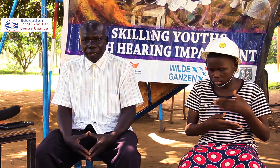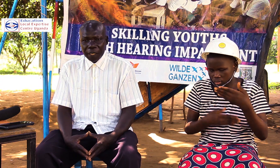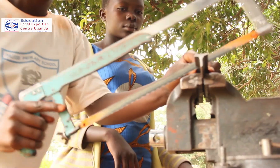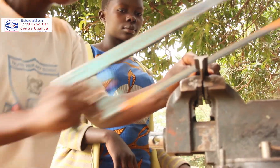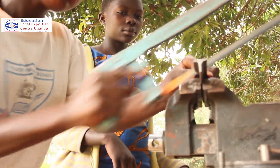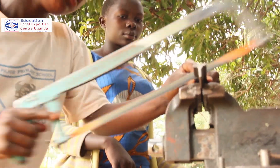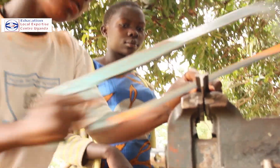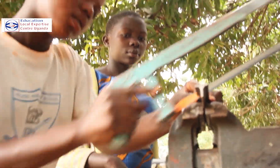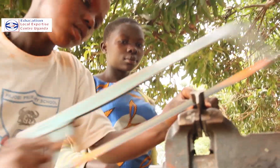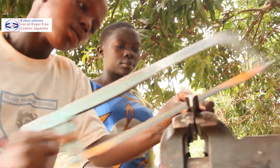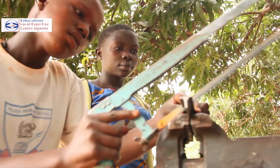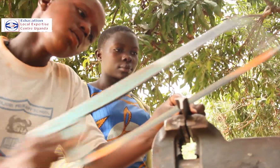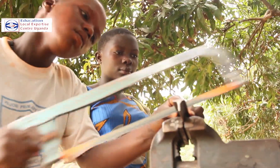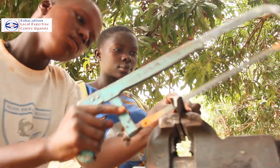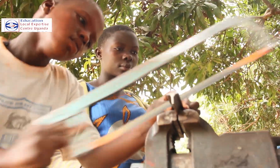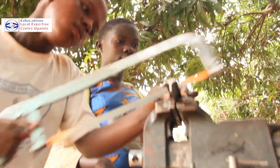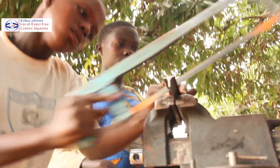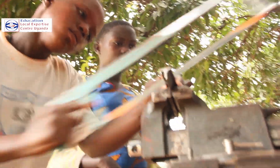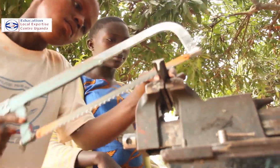future.